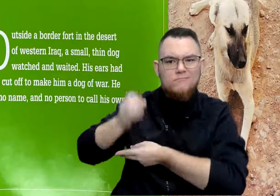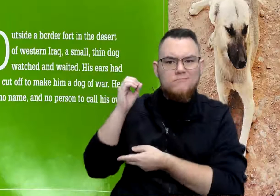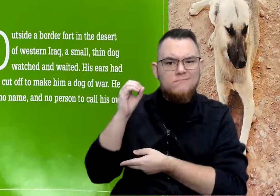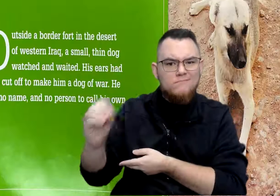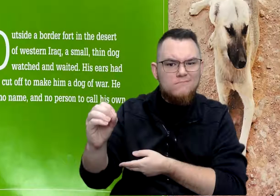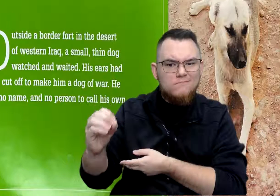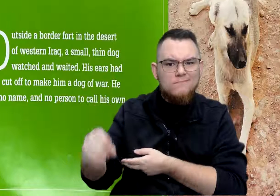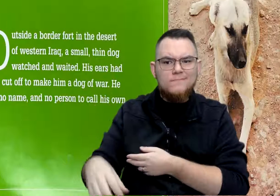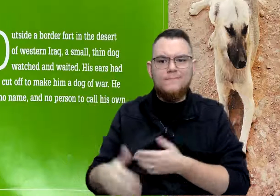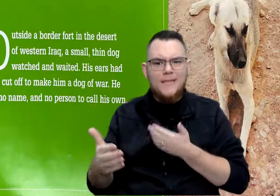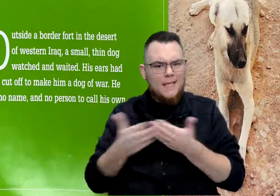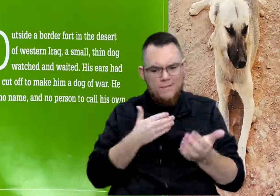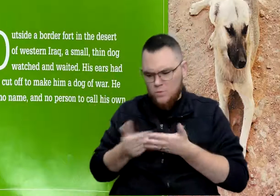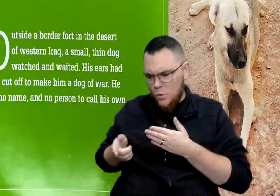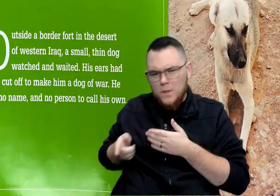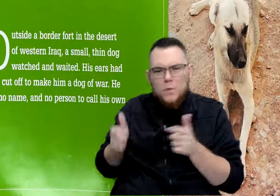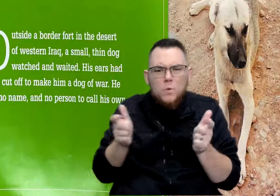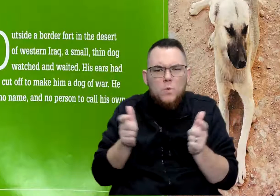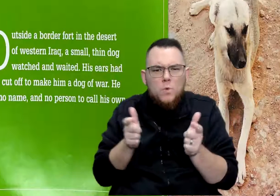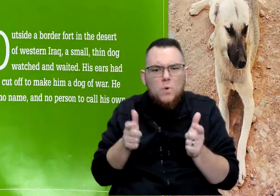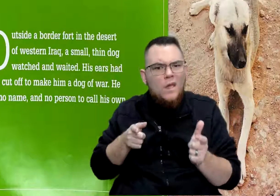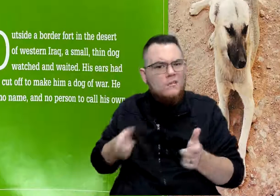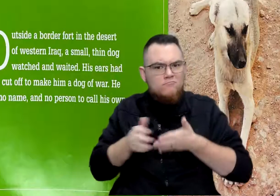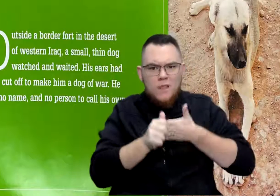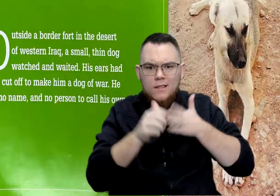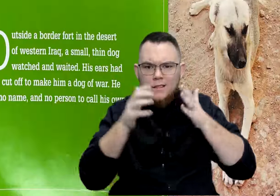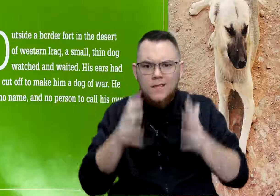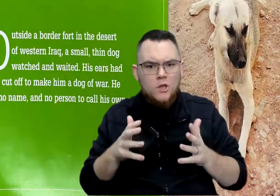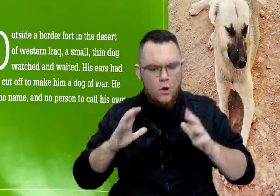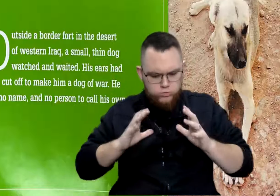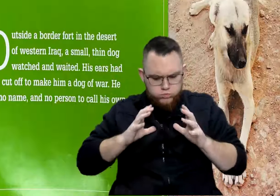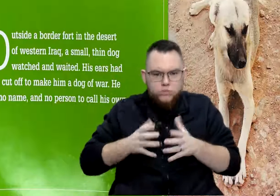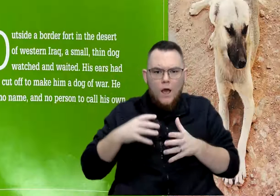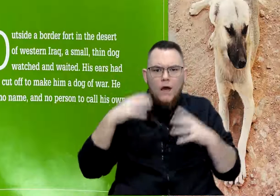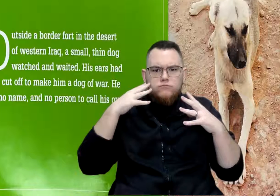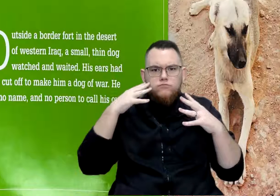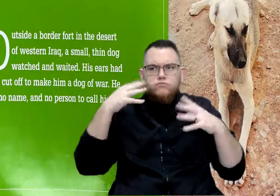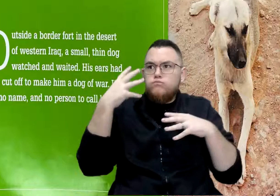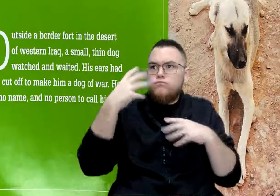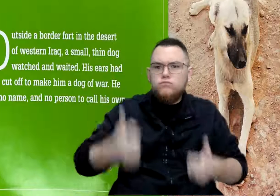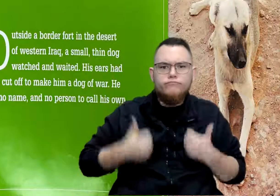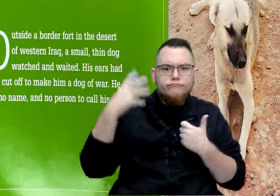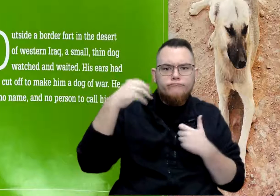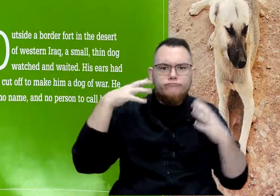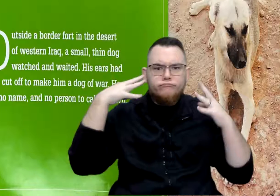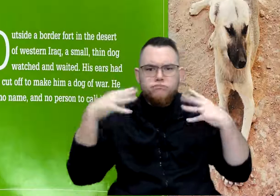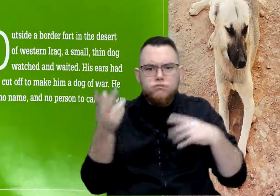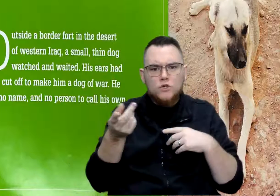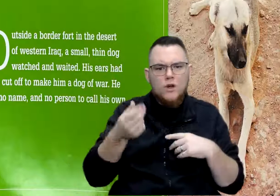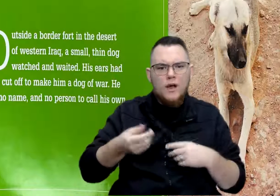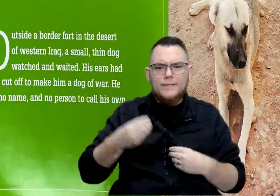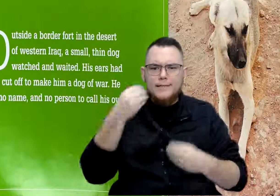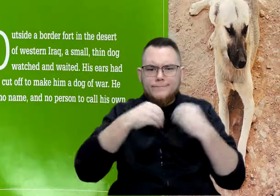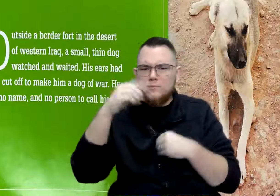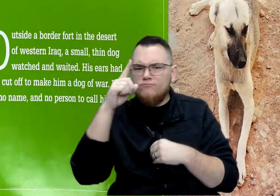Despite his size, he was the leader of his pack, a group of wild dogs that survived by eating desert mice